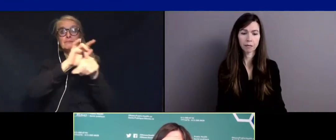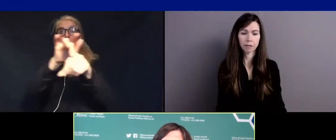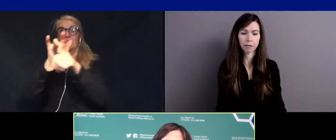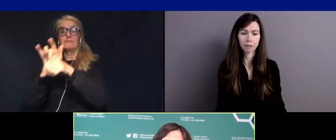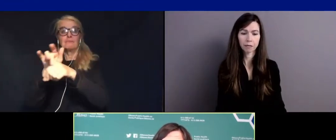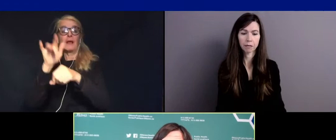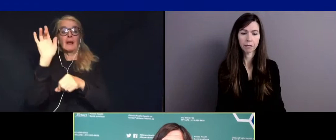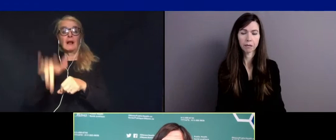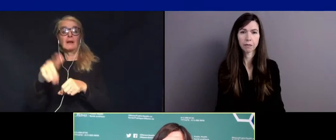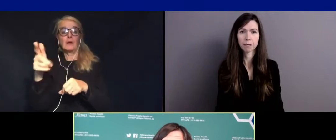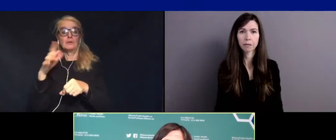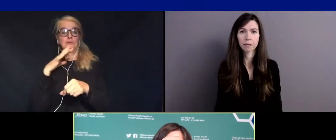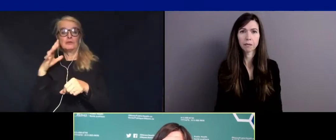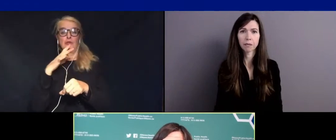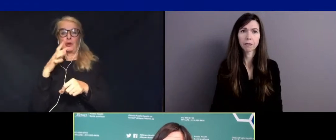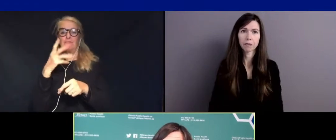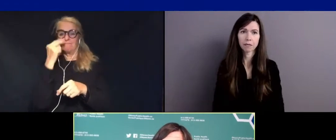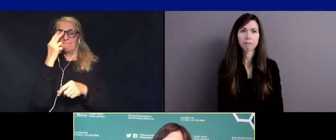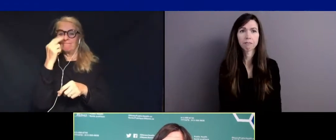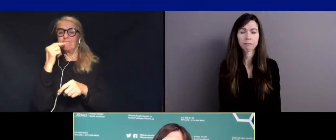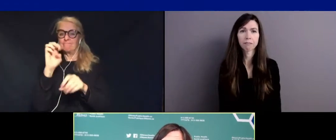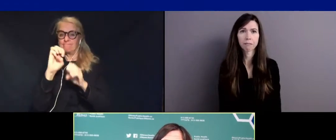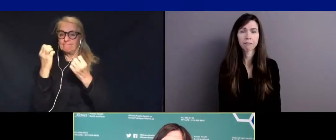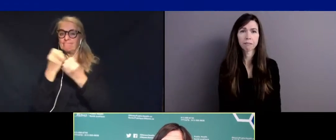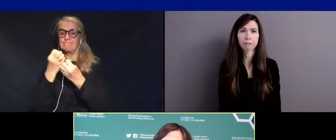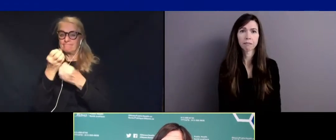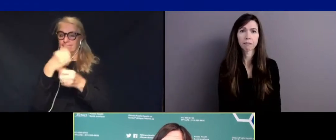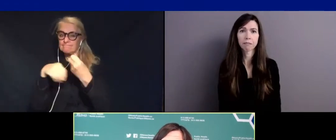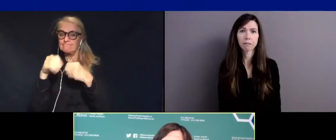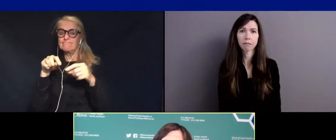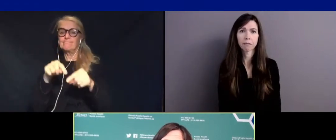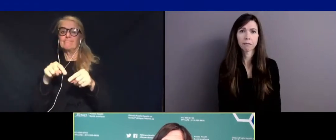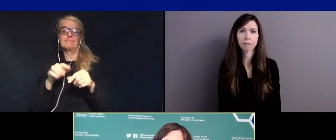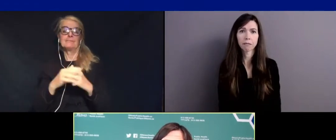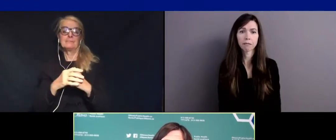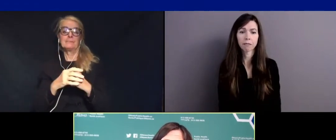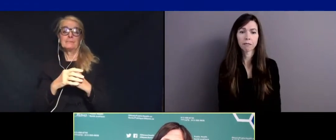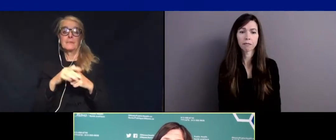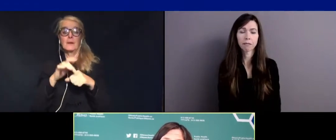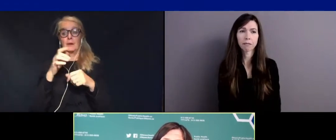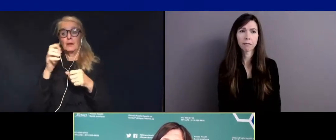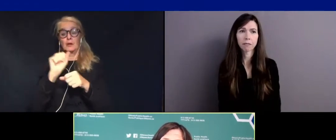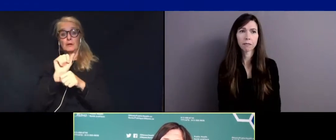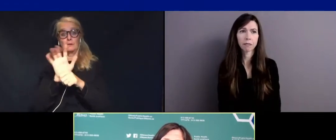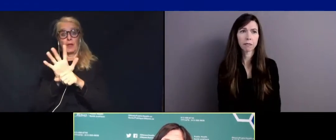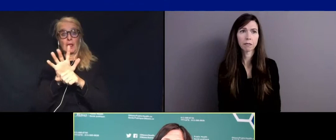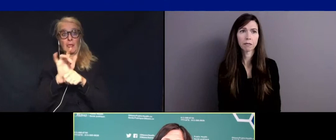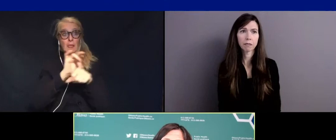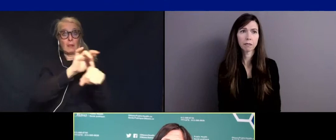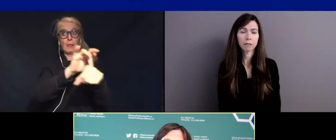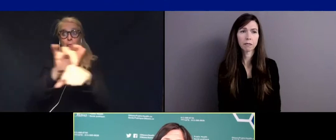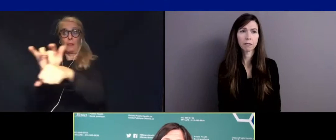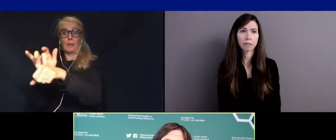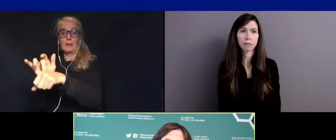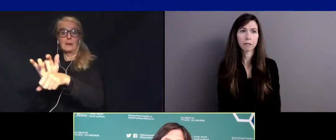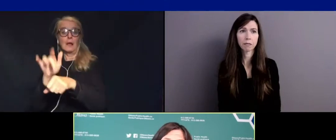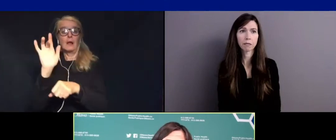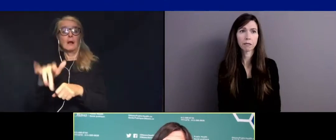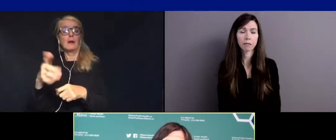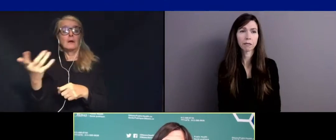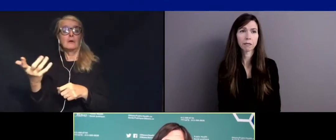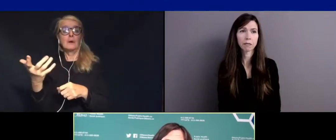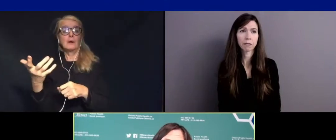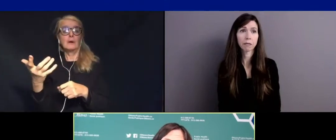relation avec des sports d'équipe organisés. La transmission de la COVID-19 est liée à la fois aux